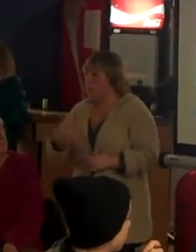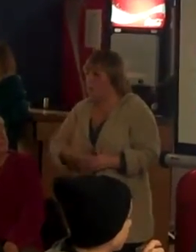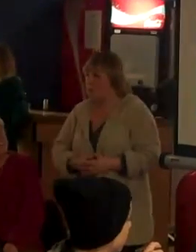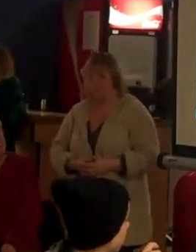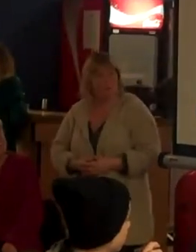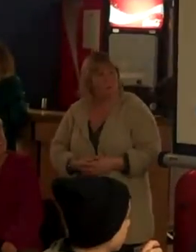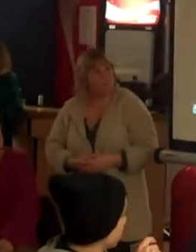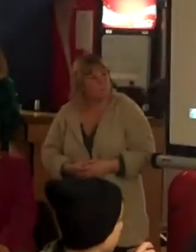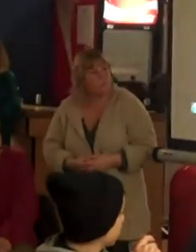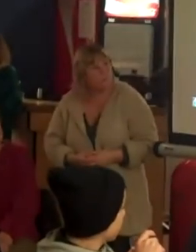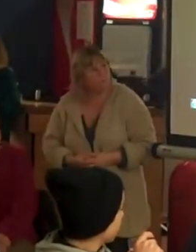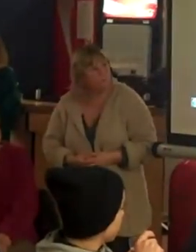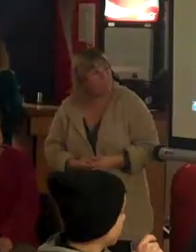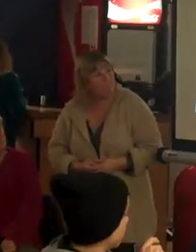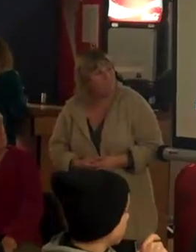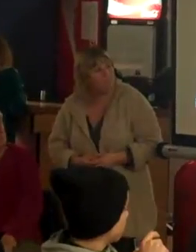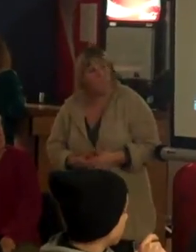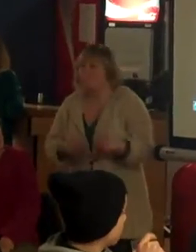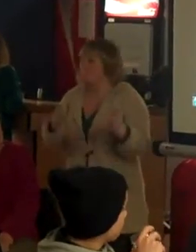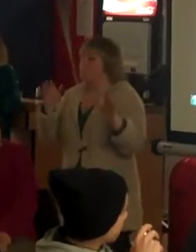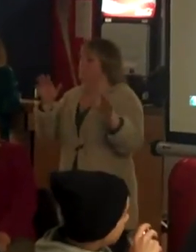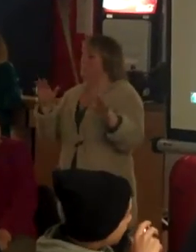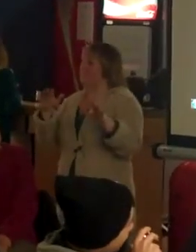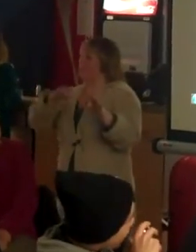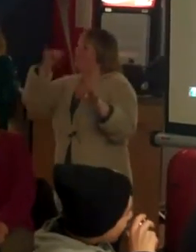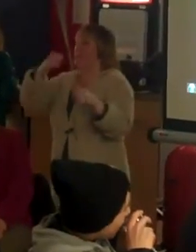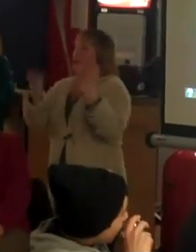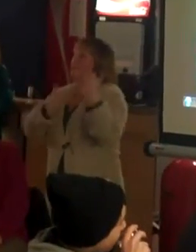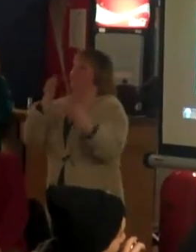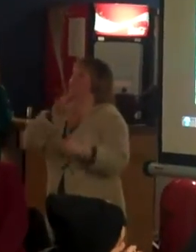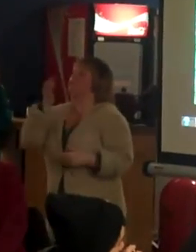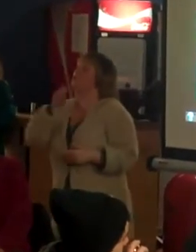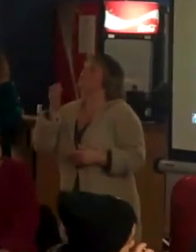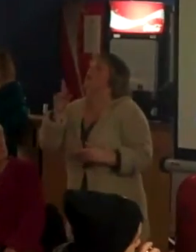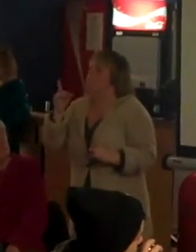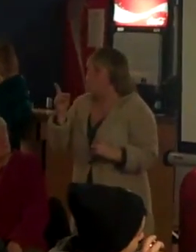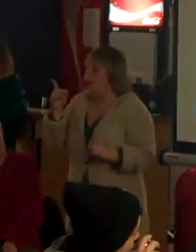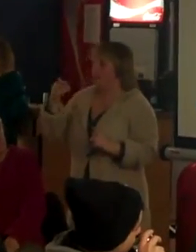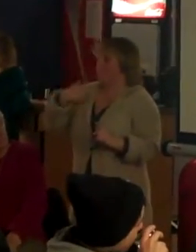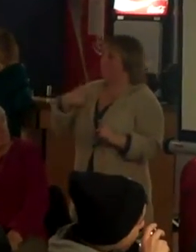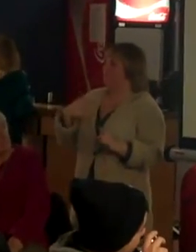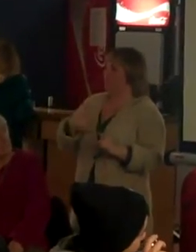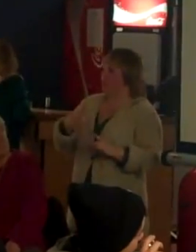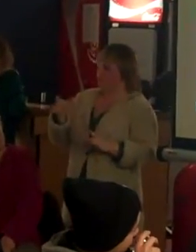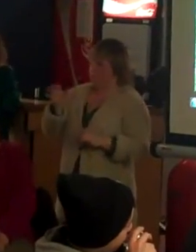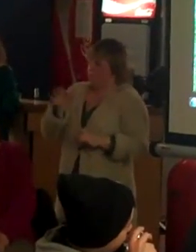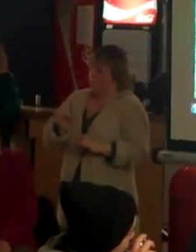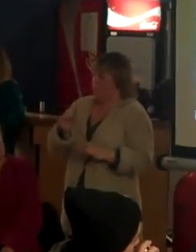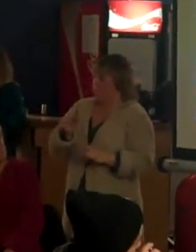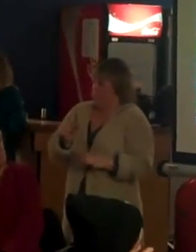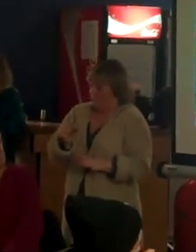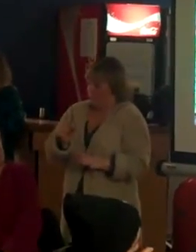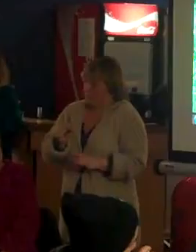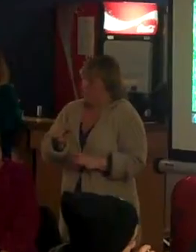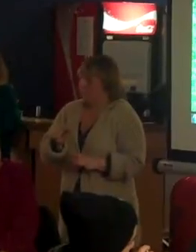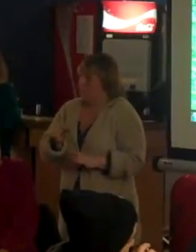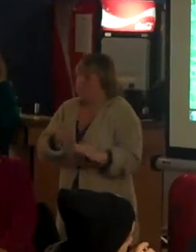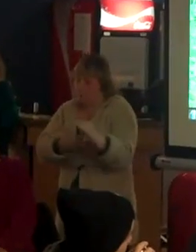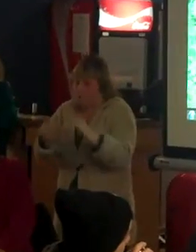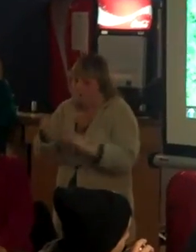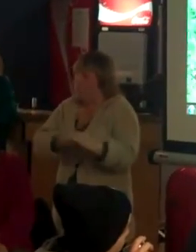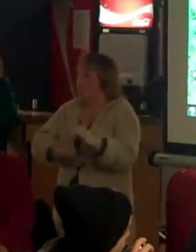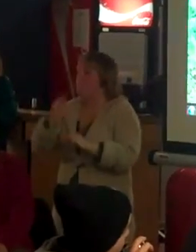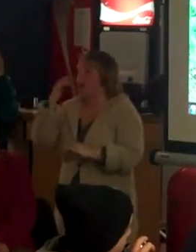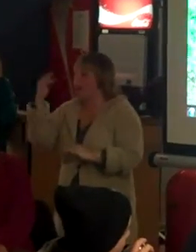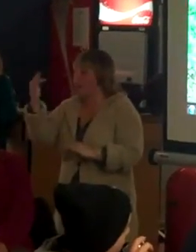Perhaps I don't want to explain much, but you can see people from the local village collecting water which they will take home